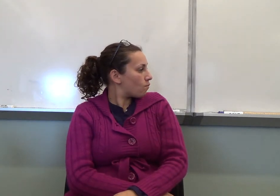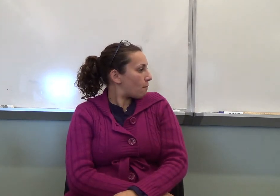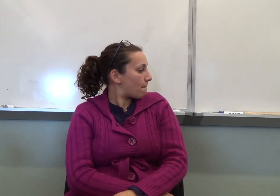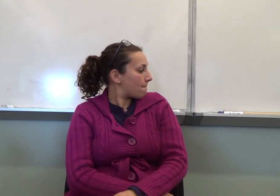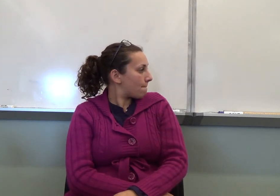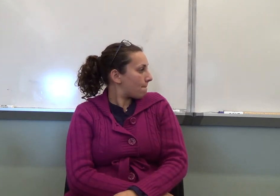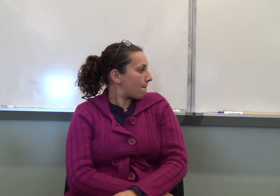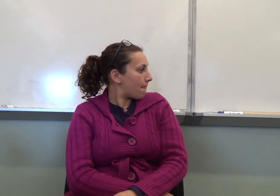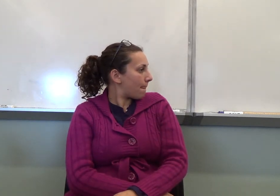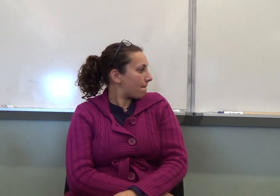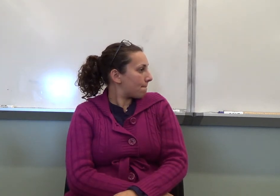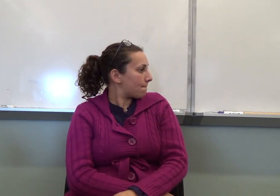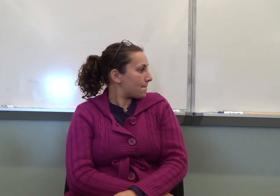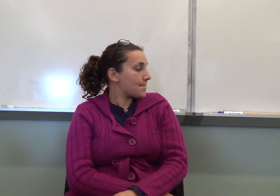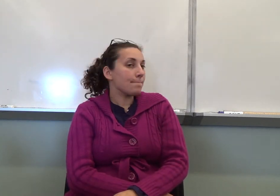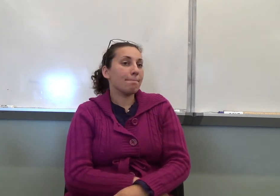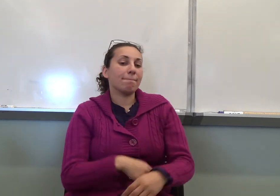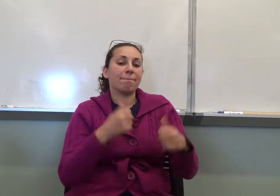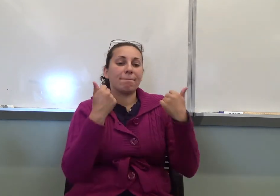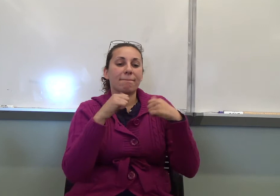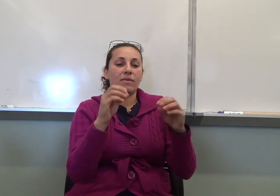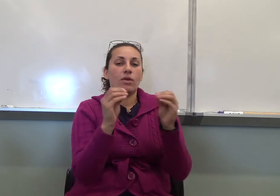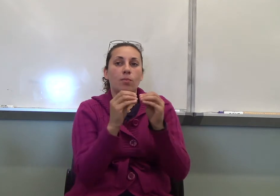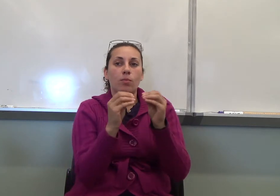Okay, let's do some more.